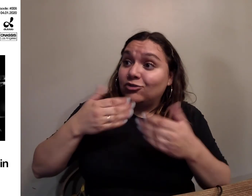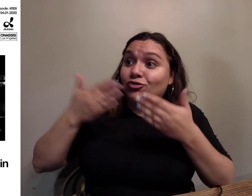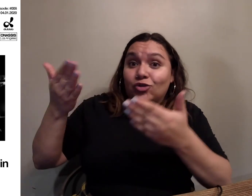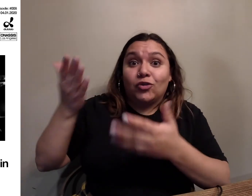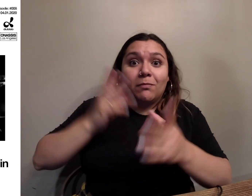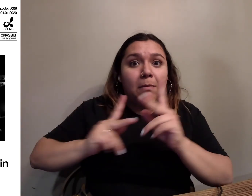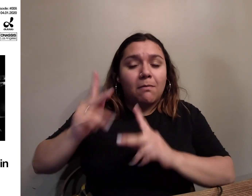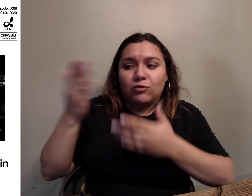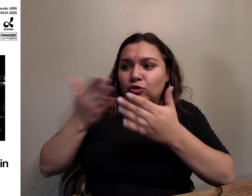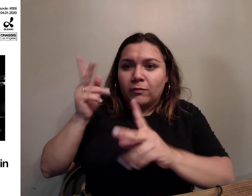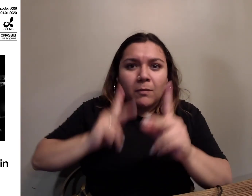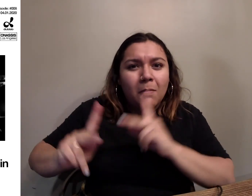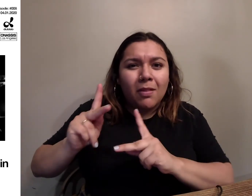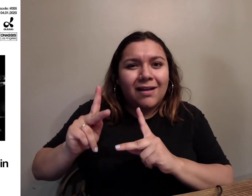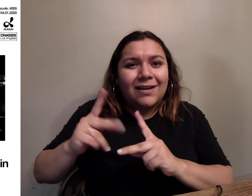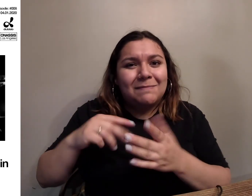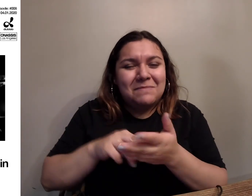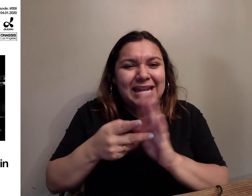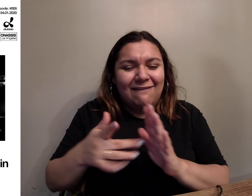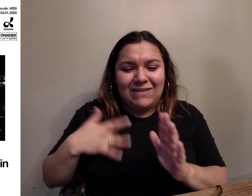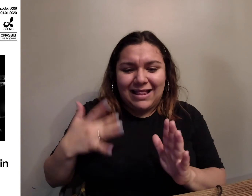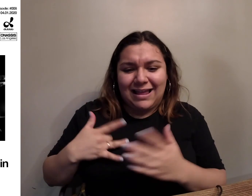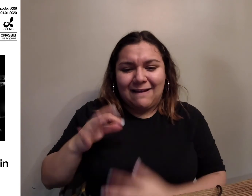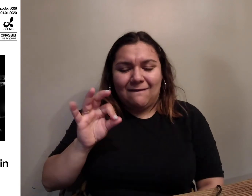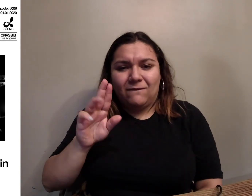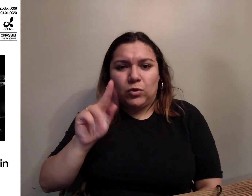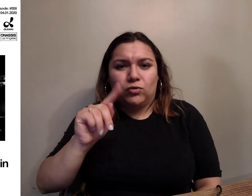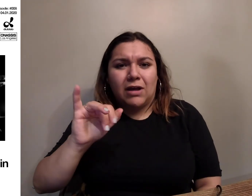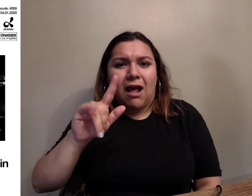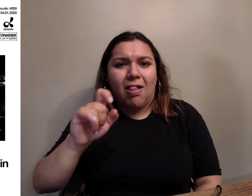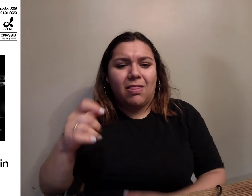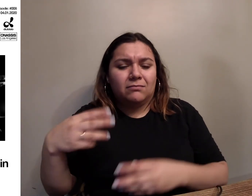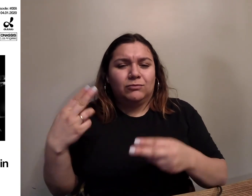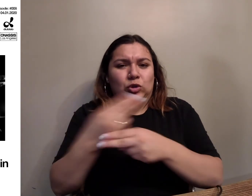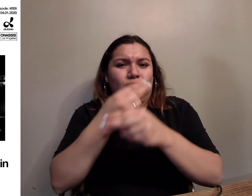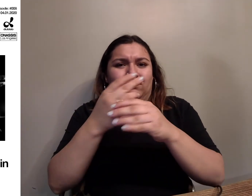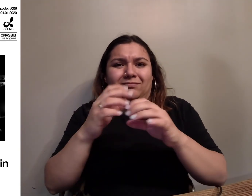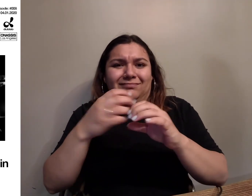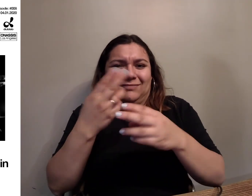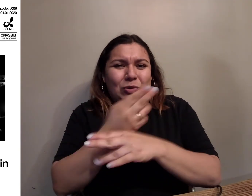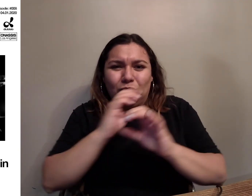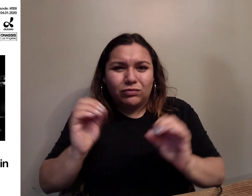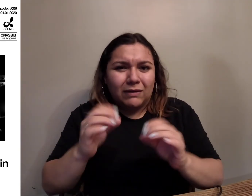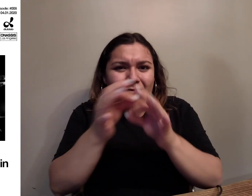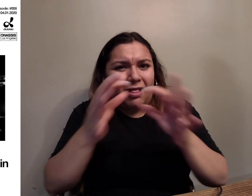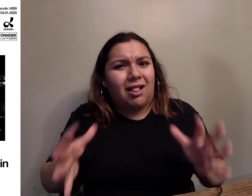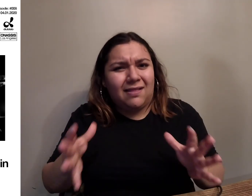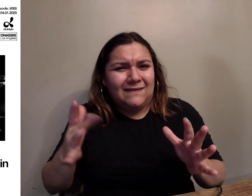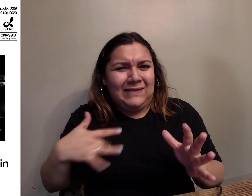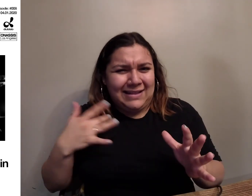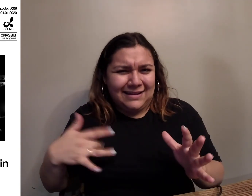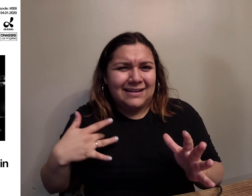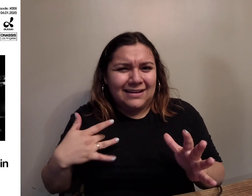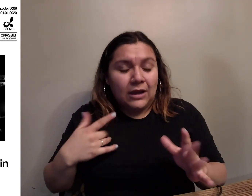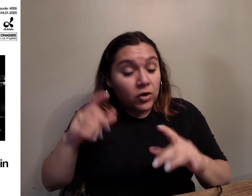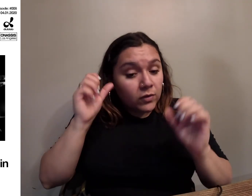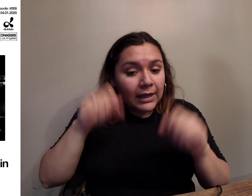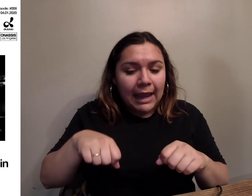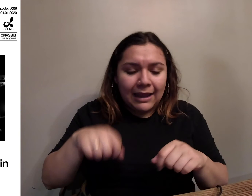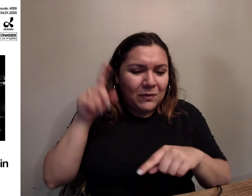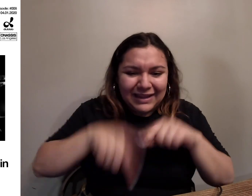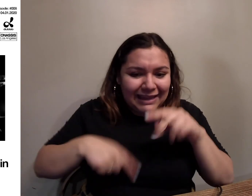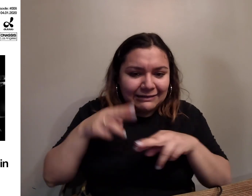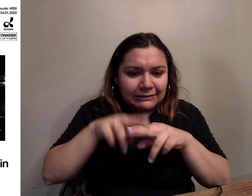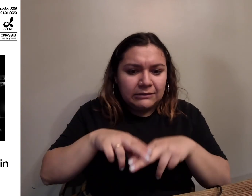of the futility of things, and the fact that we are unable to sit